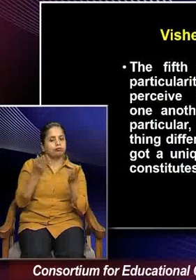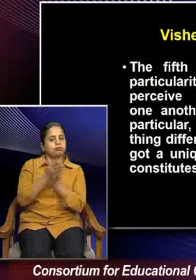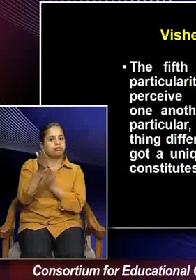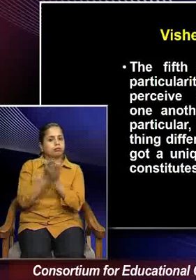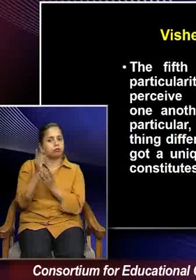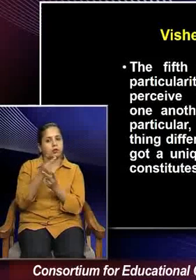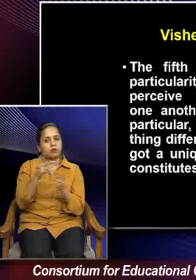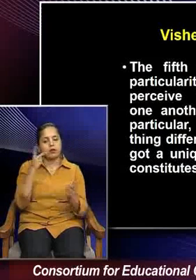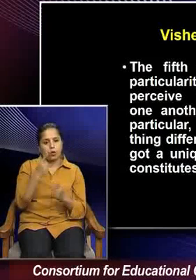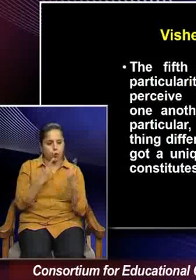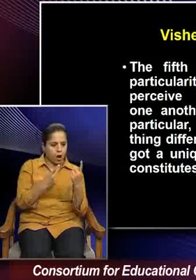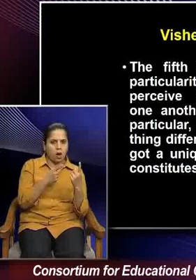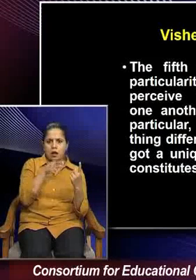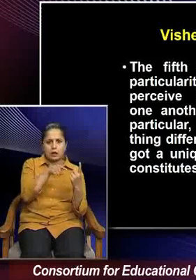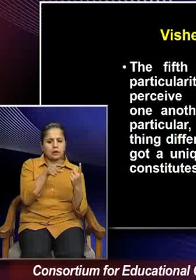different from one another.